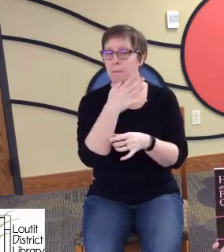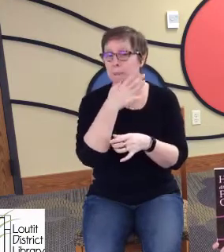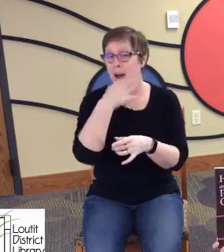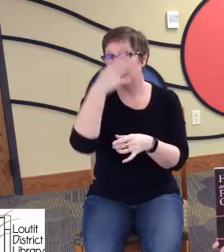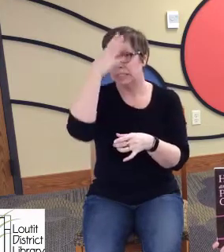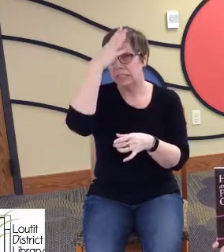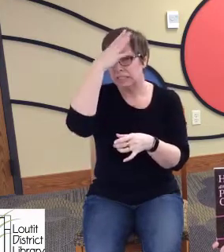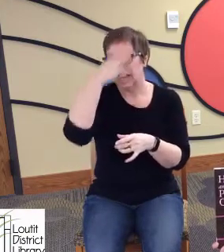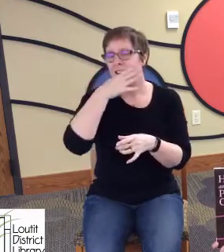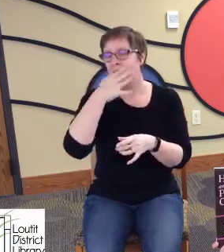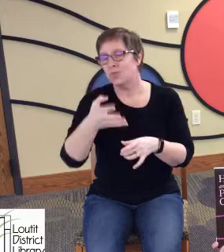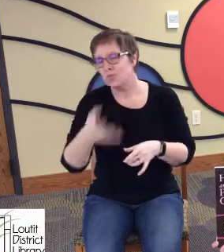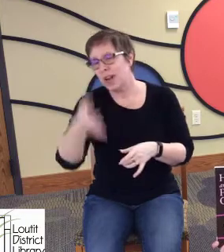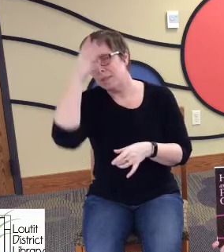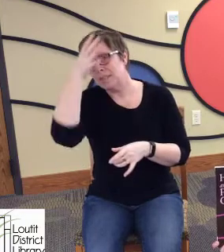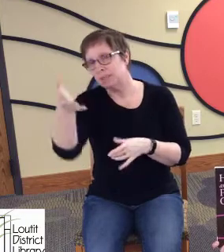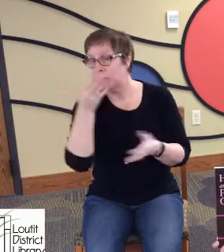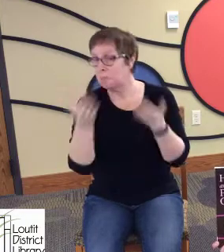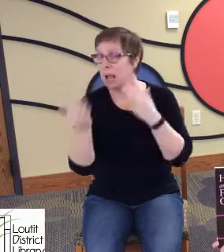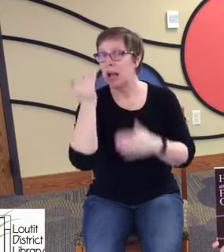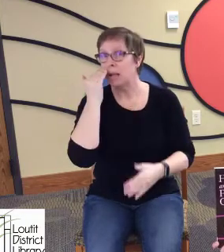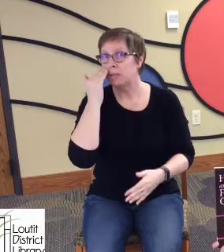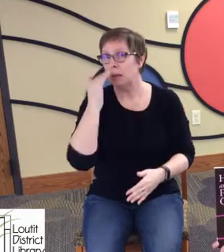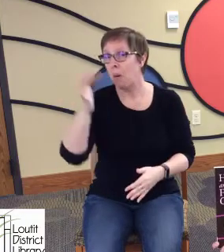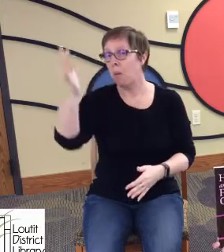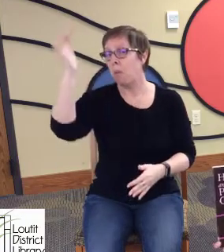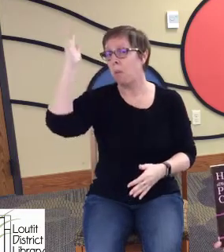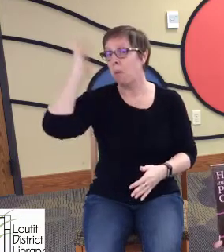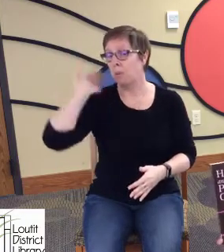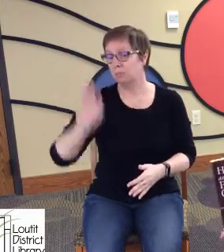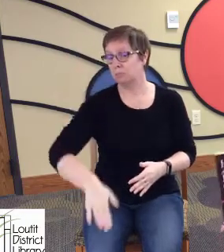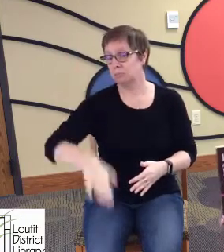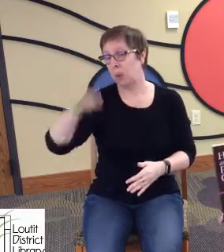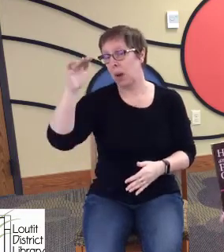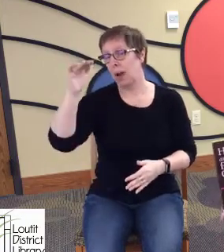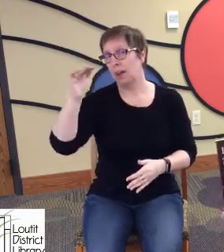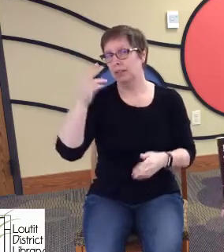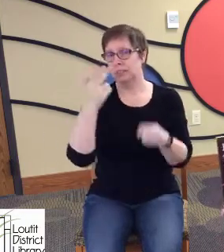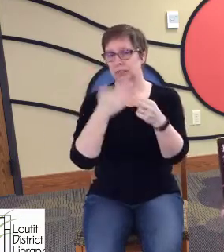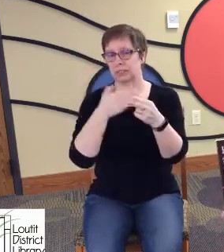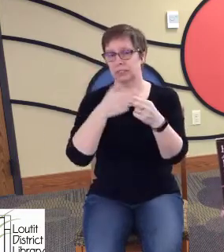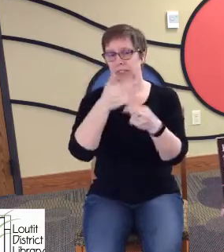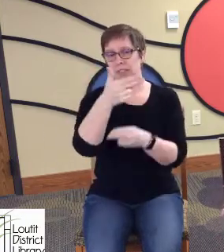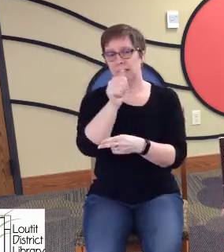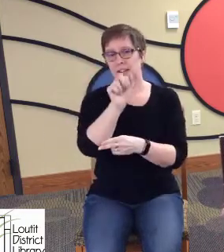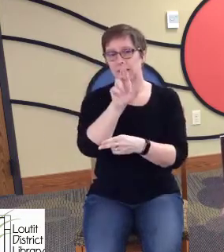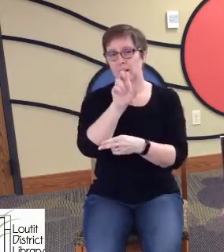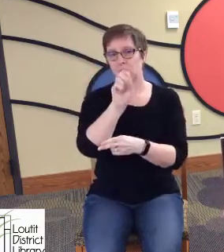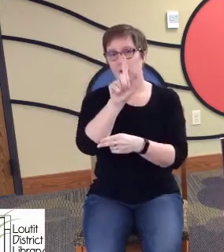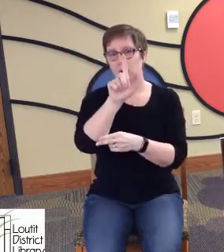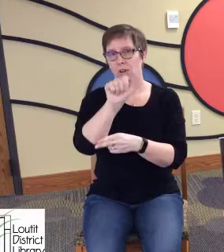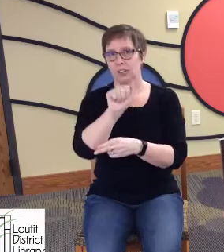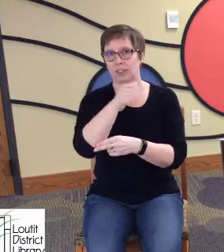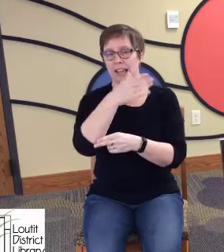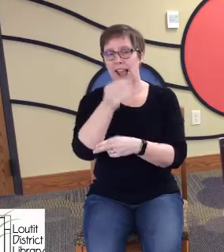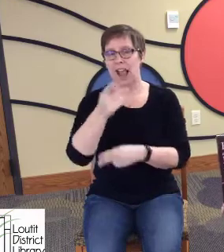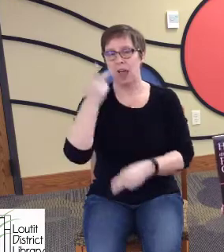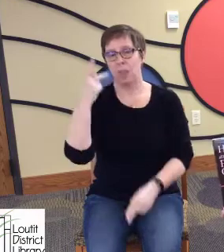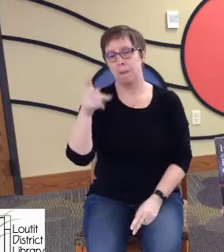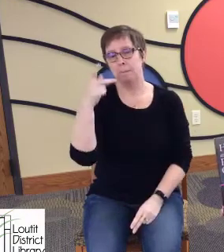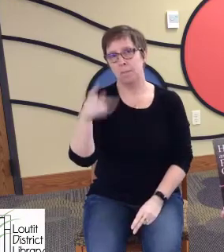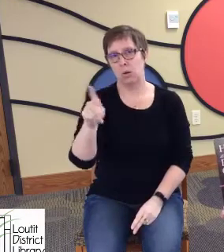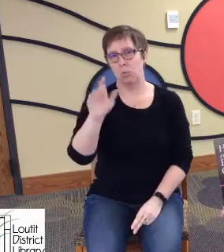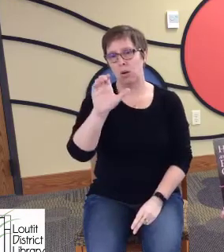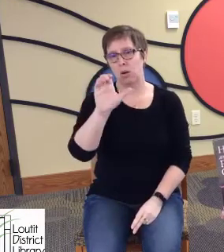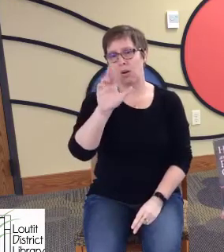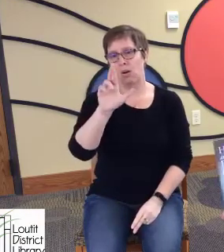moms and dads and grandmas and grandpas might know from when they were children. It's called Harold and the Purple